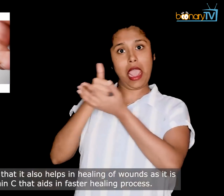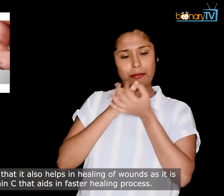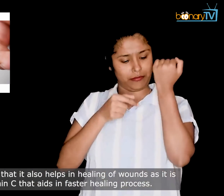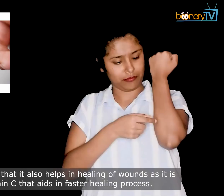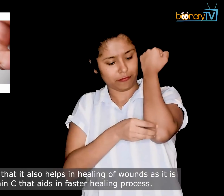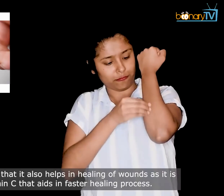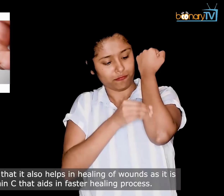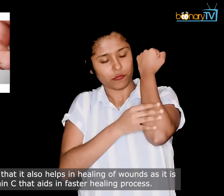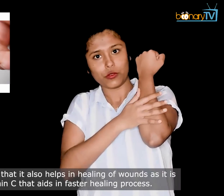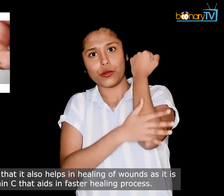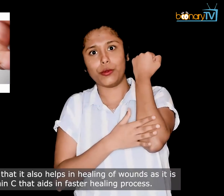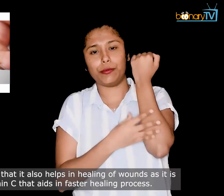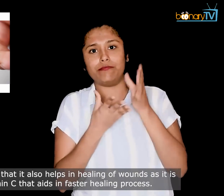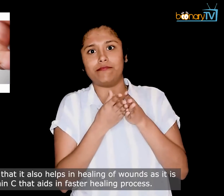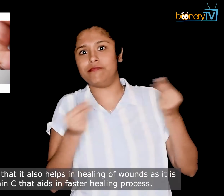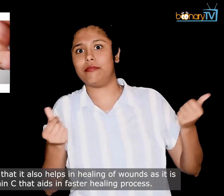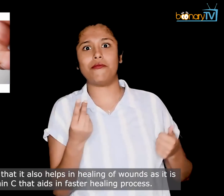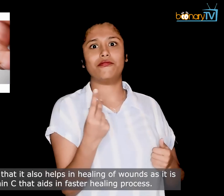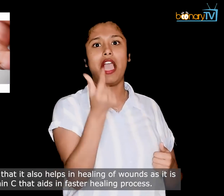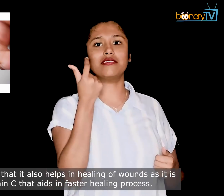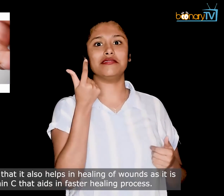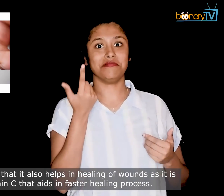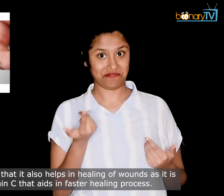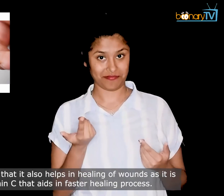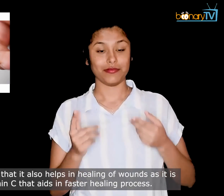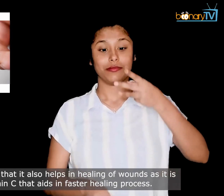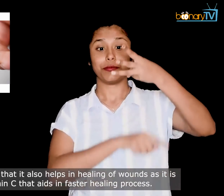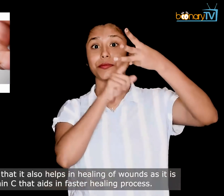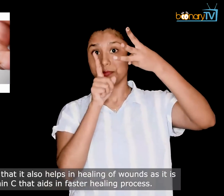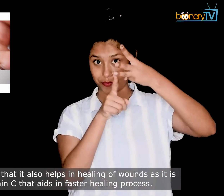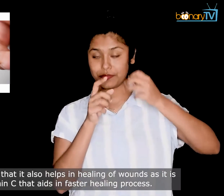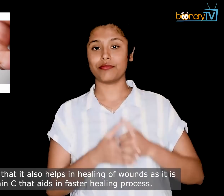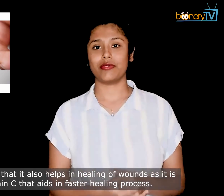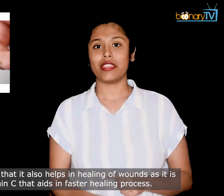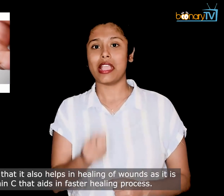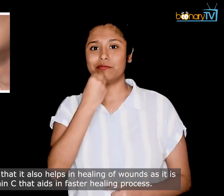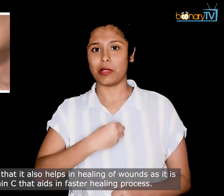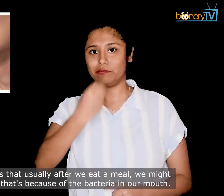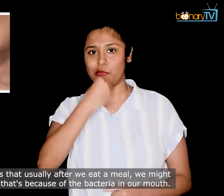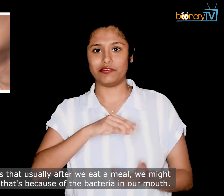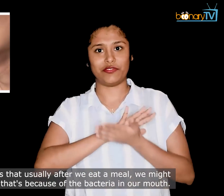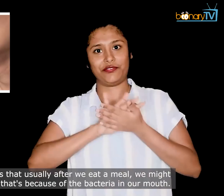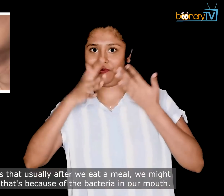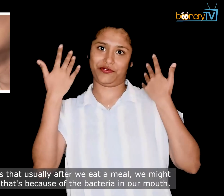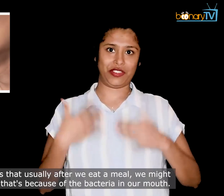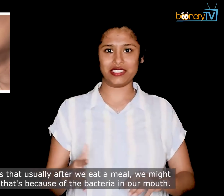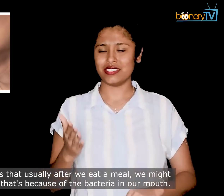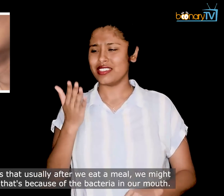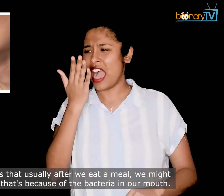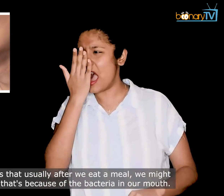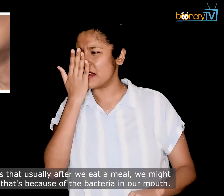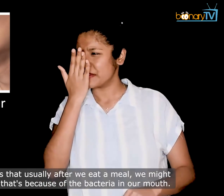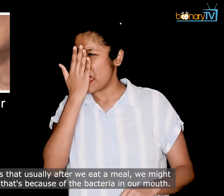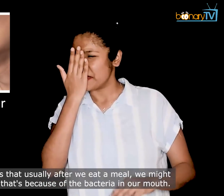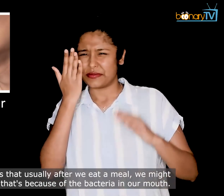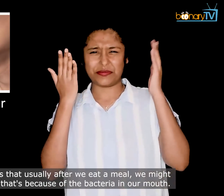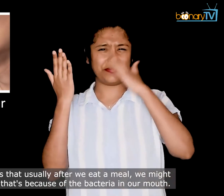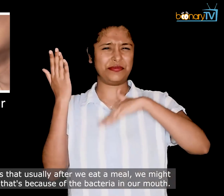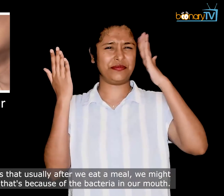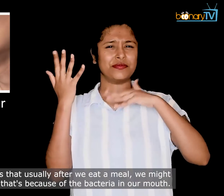vitamin C that aids in faster healing process. Another benefit is that usually after